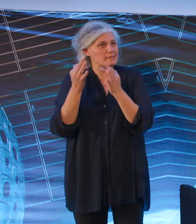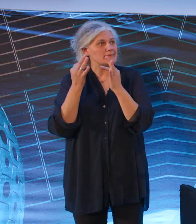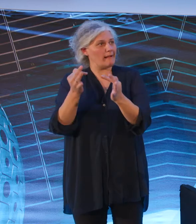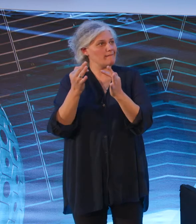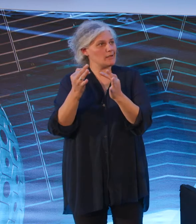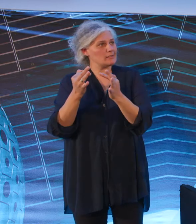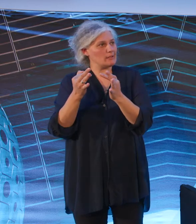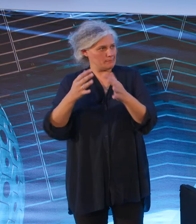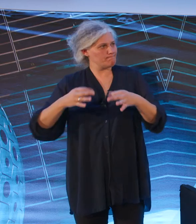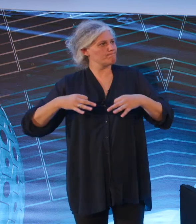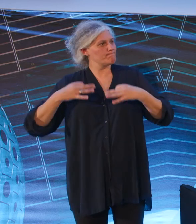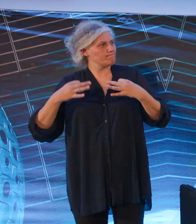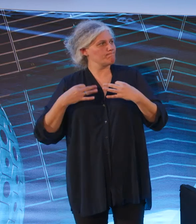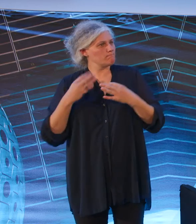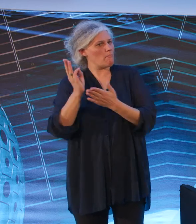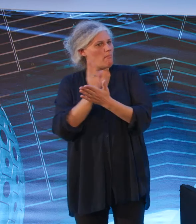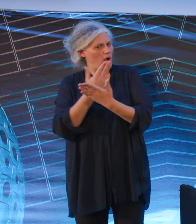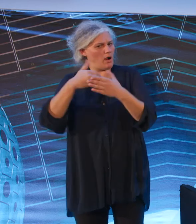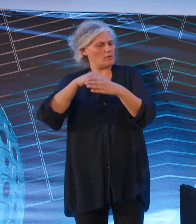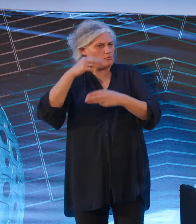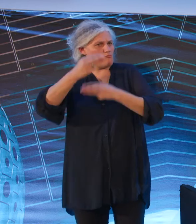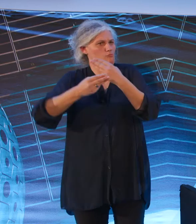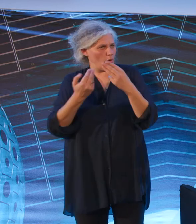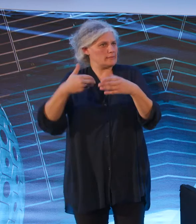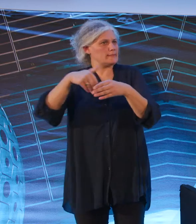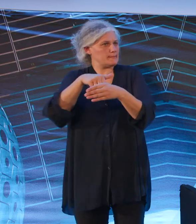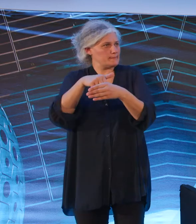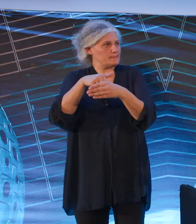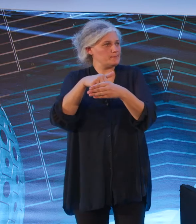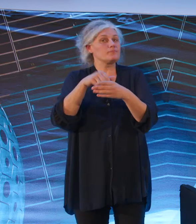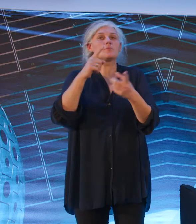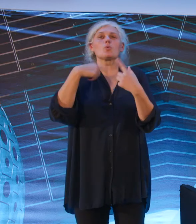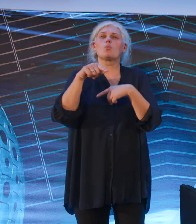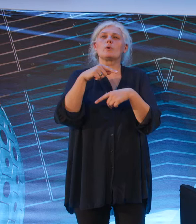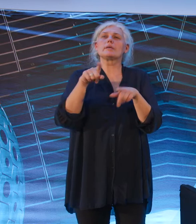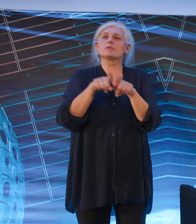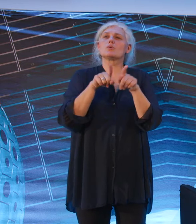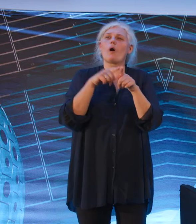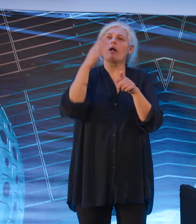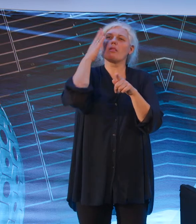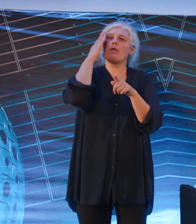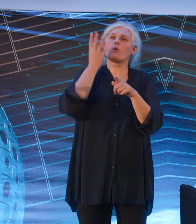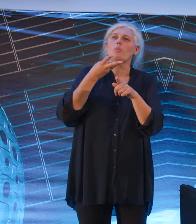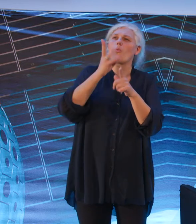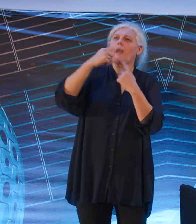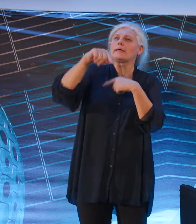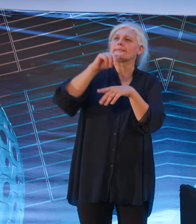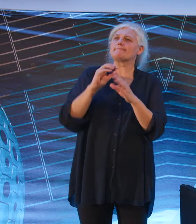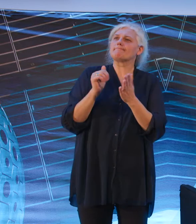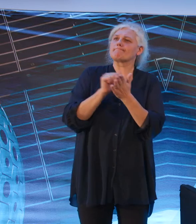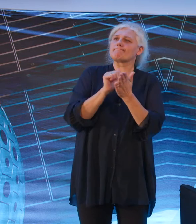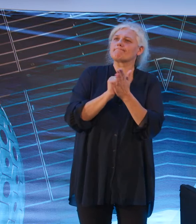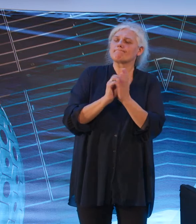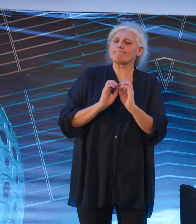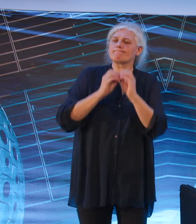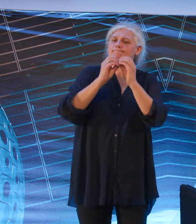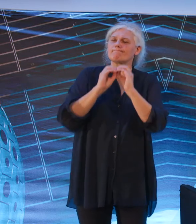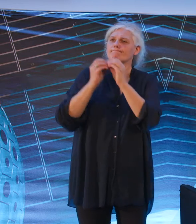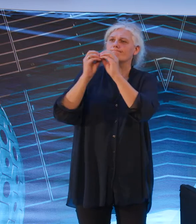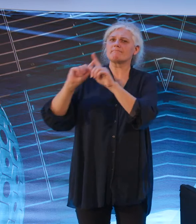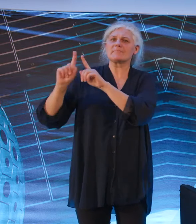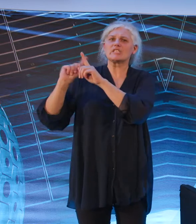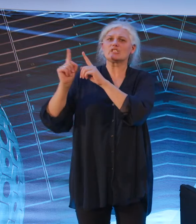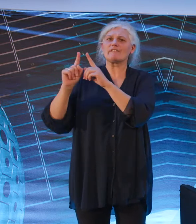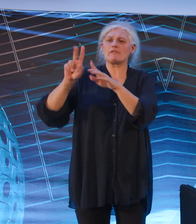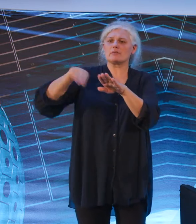pleased to have been part of that process. And we are appreciative, too, of the way in which the document takes account of a number of